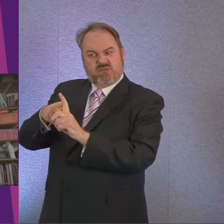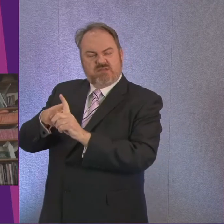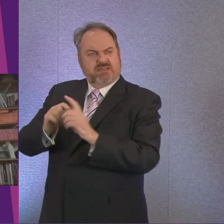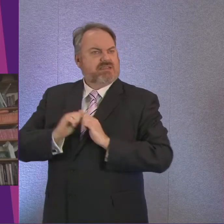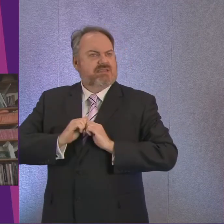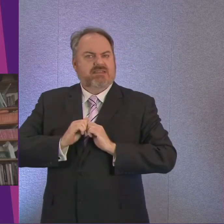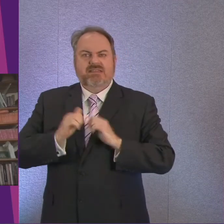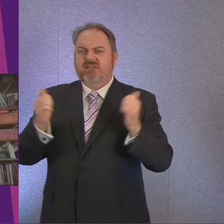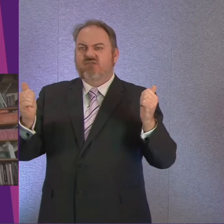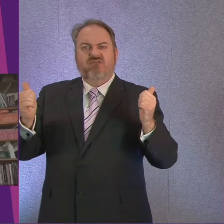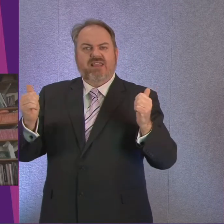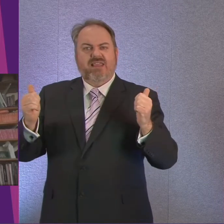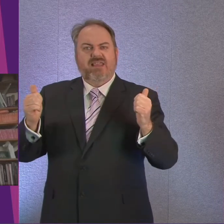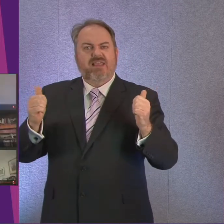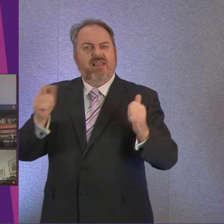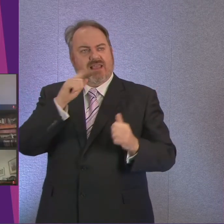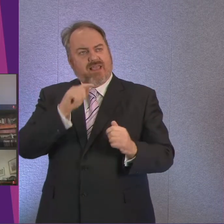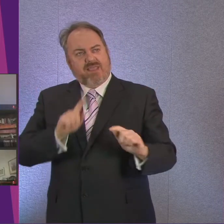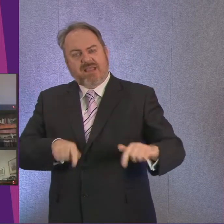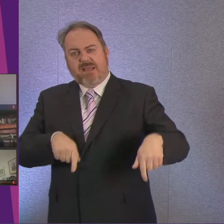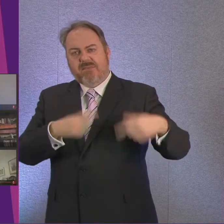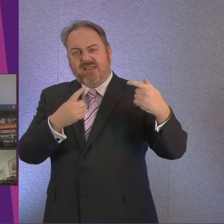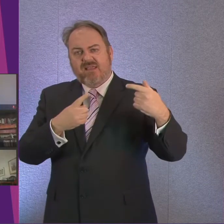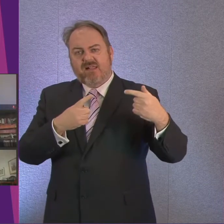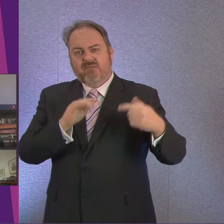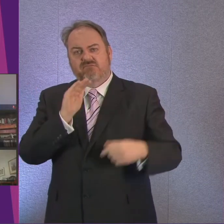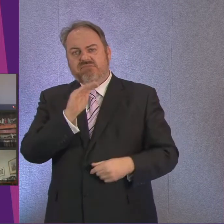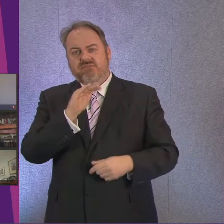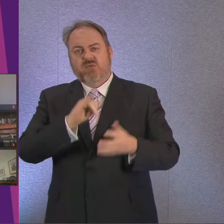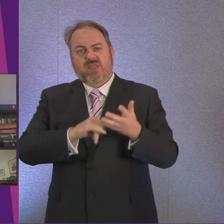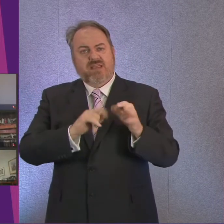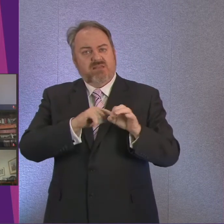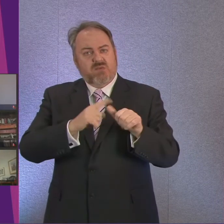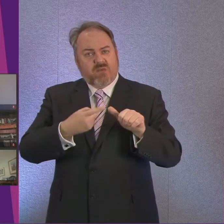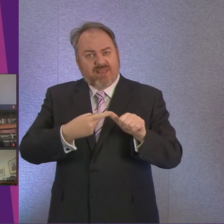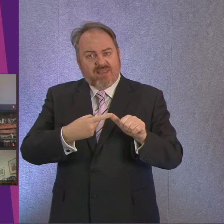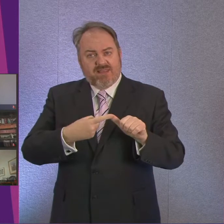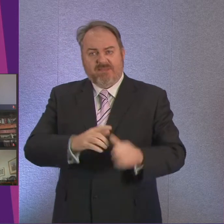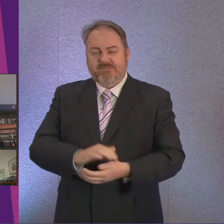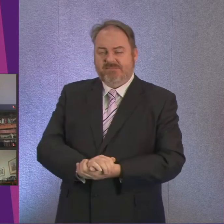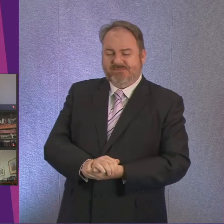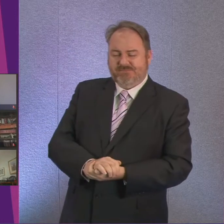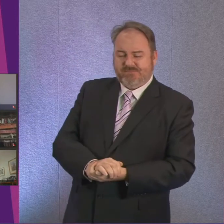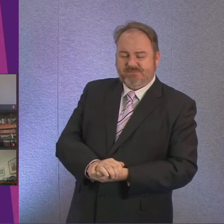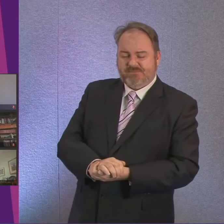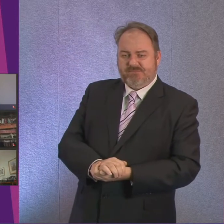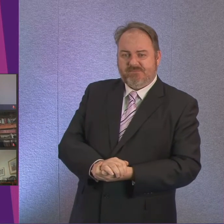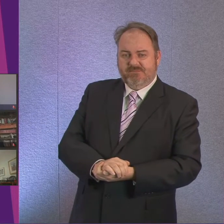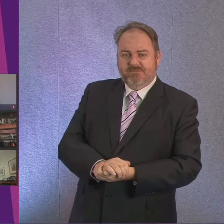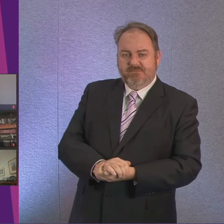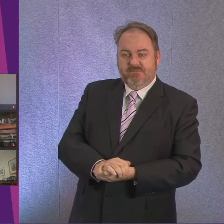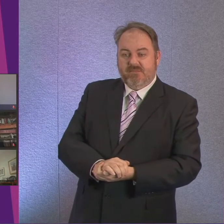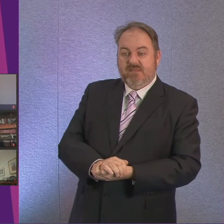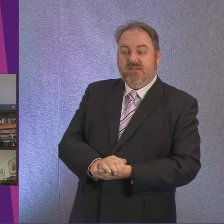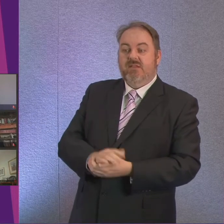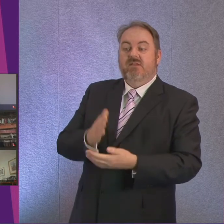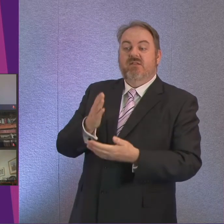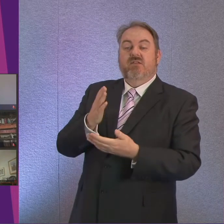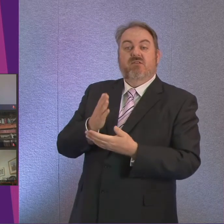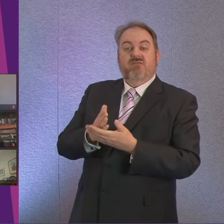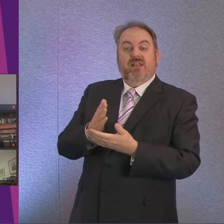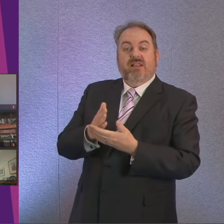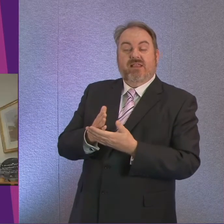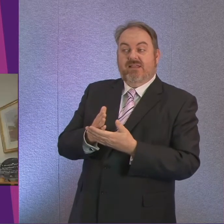in agreement? Cabinet Secretary. The issue of what information about